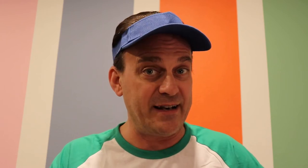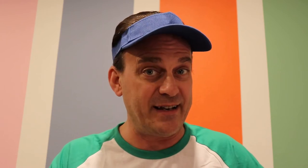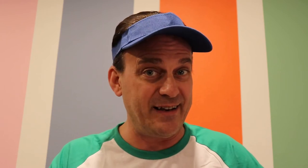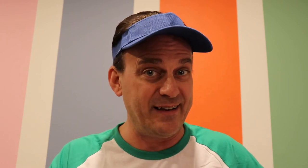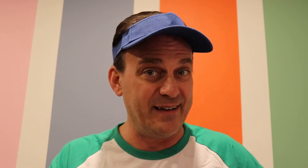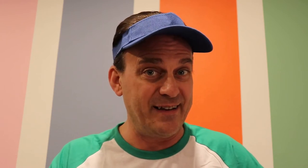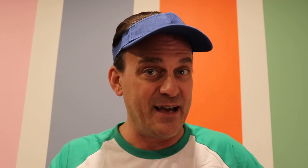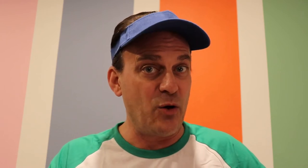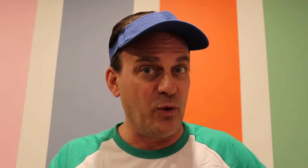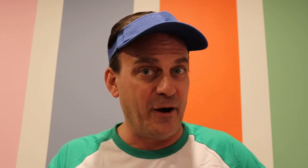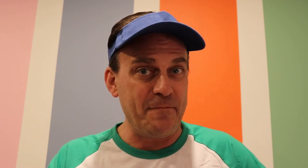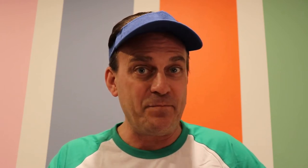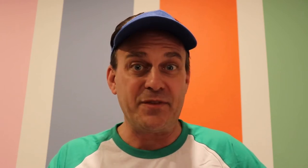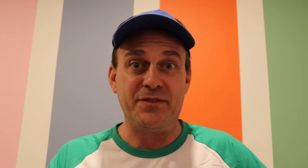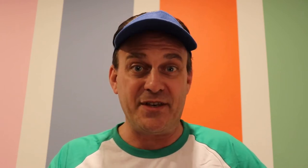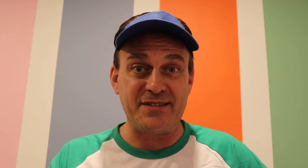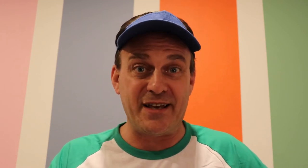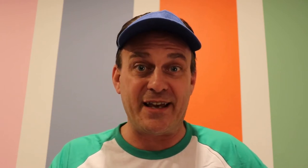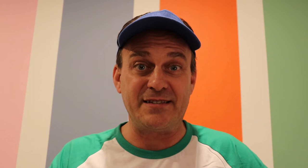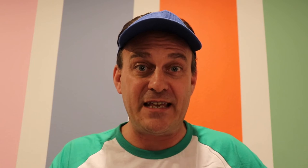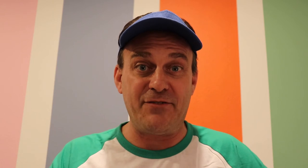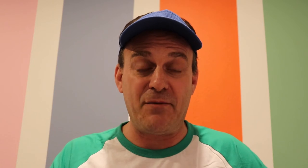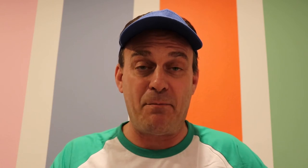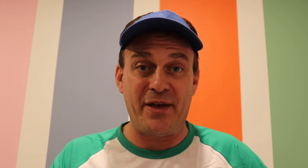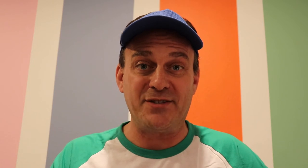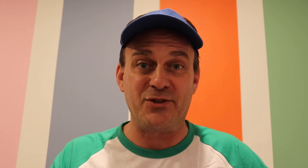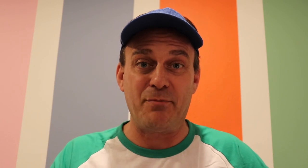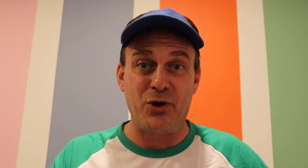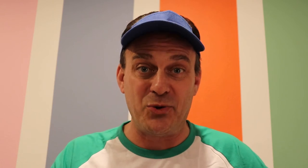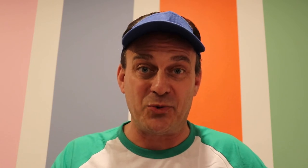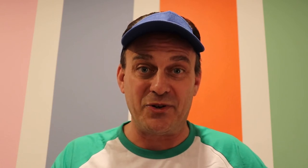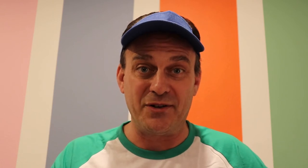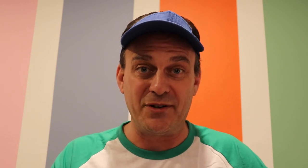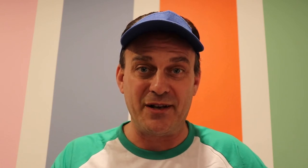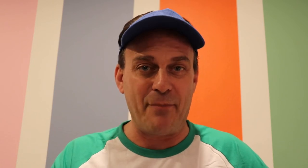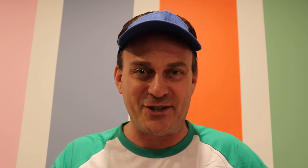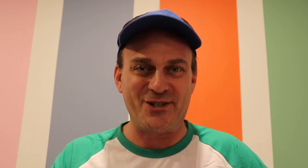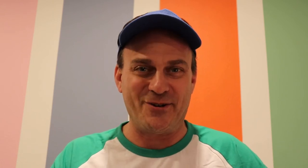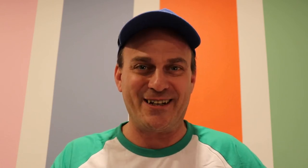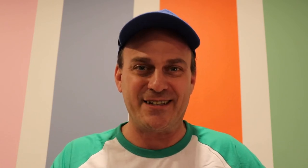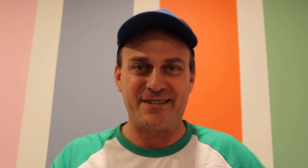idea? Well, this thing has even been to the moon. I bet you know what it is